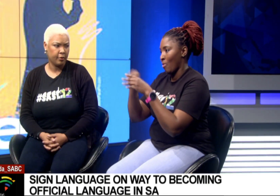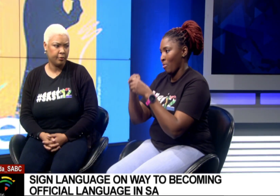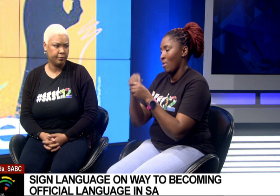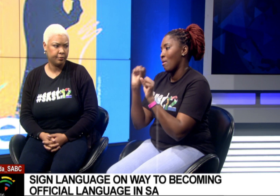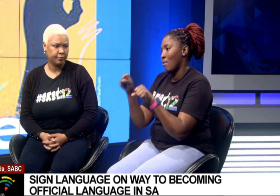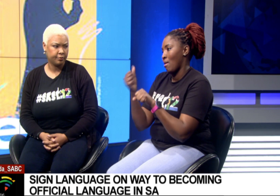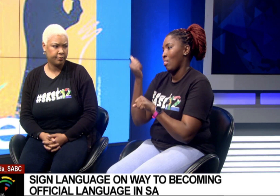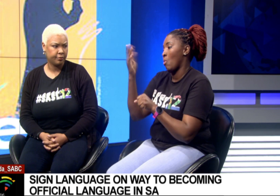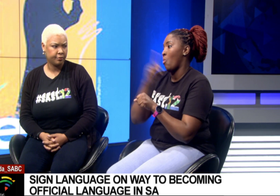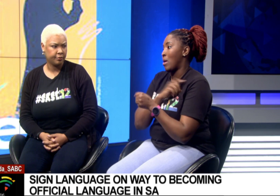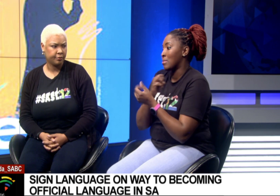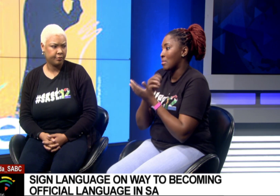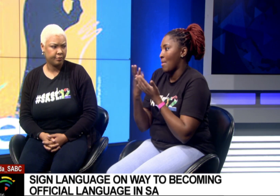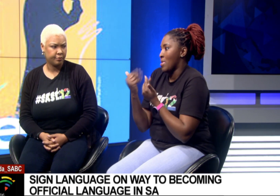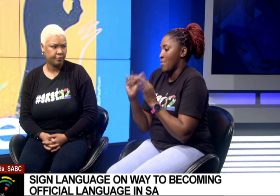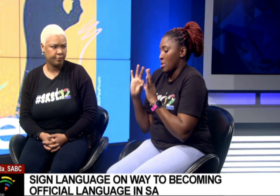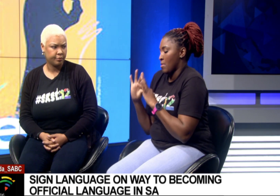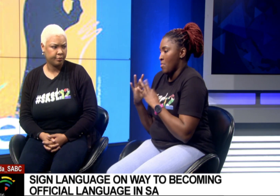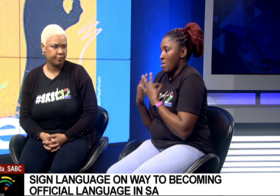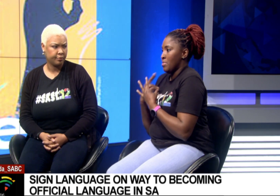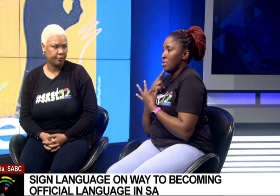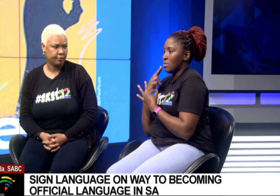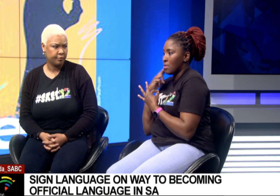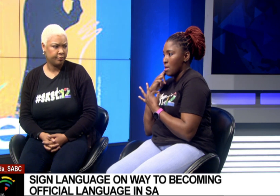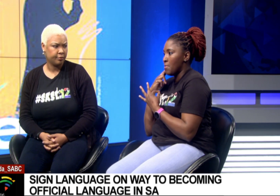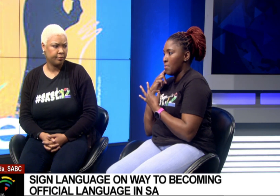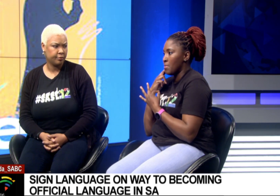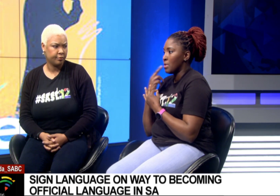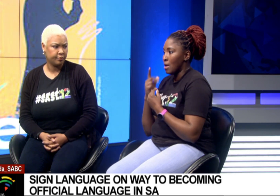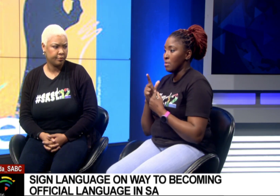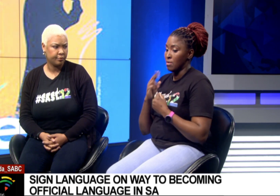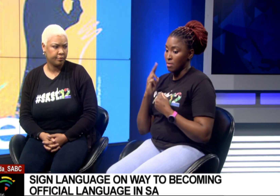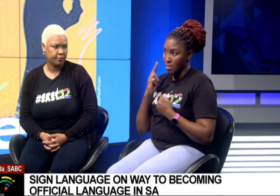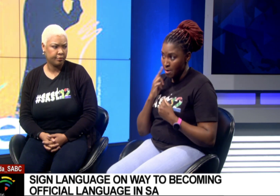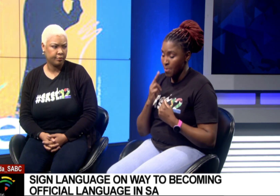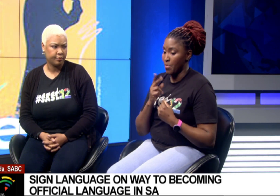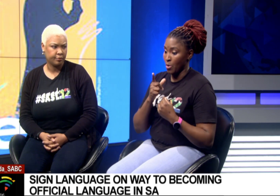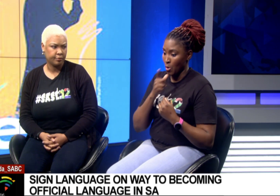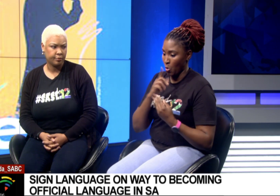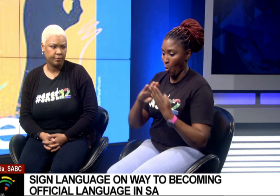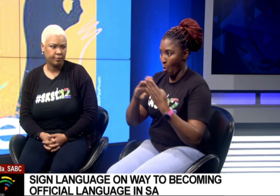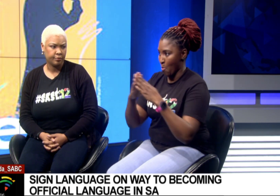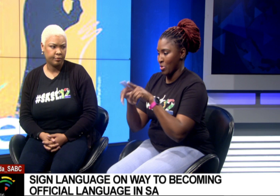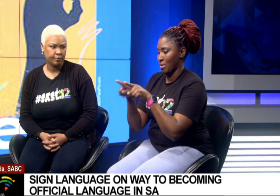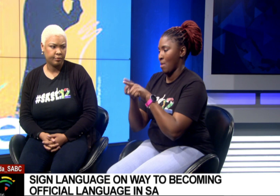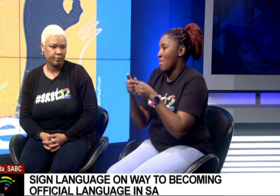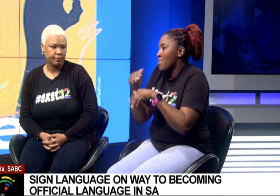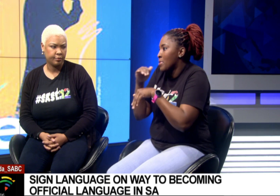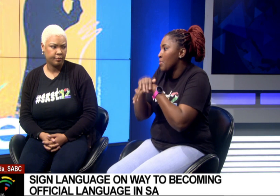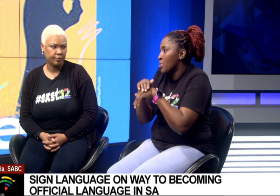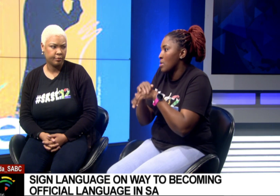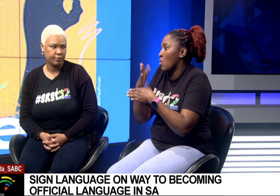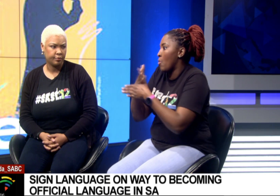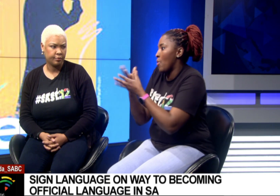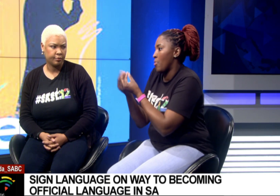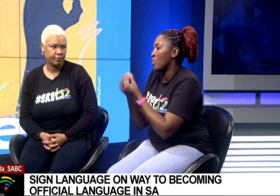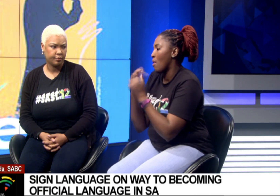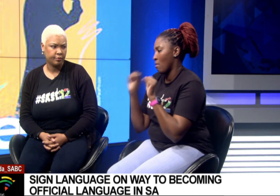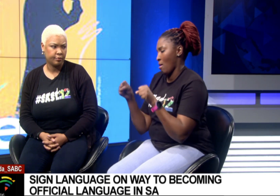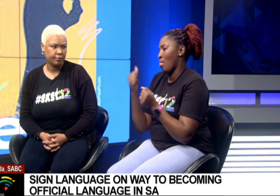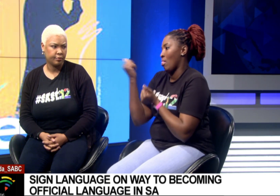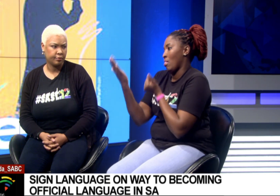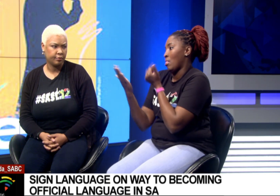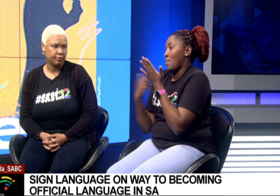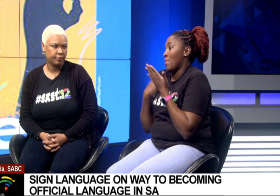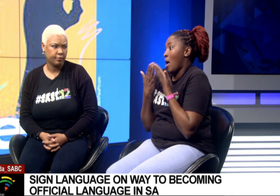community, but then also the comments are needed from the hearing communities, because deaf people live within hearing communities. They have